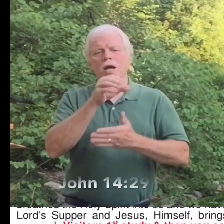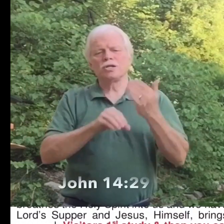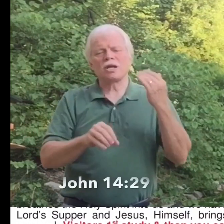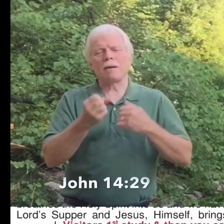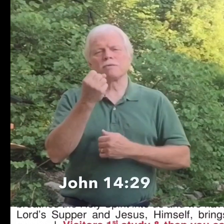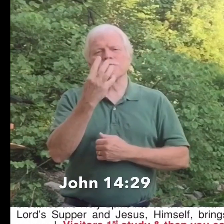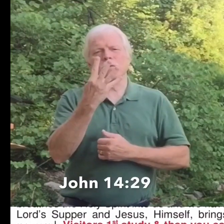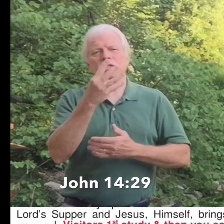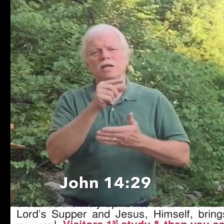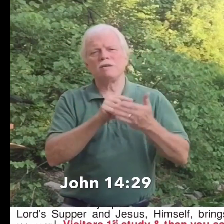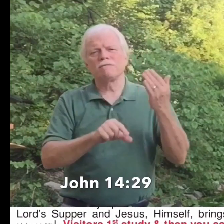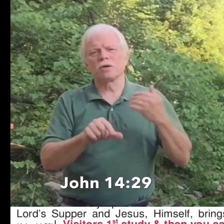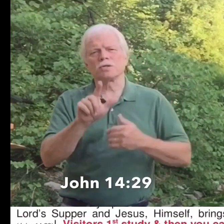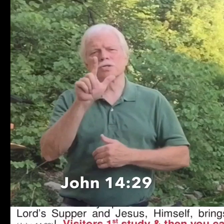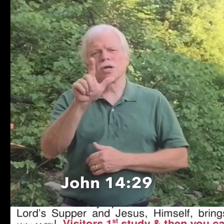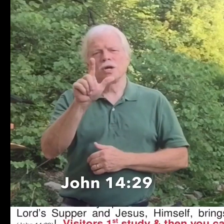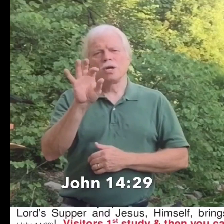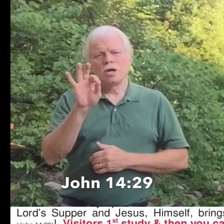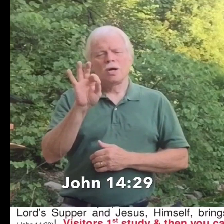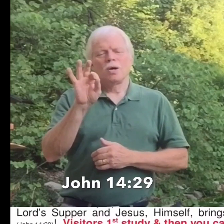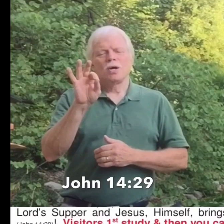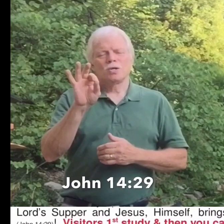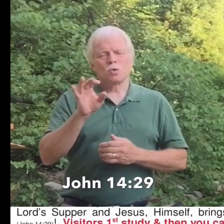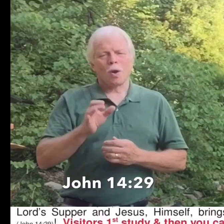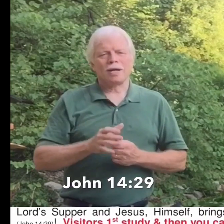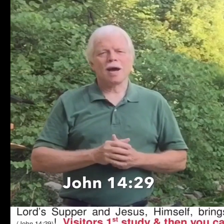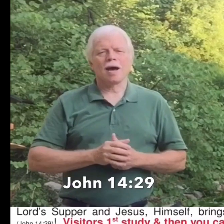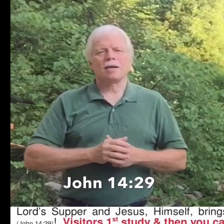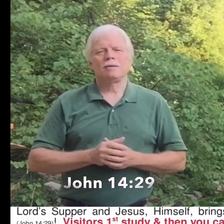people. John chapter 14, verse 29.